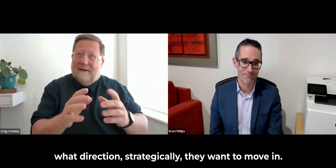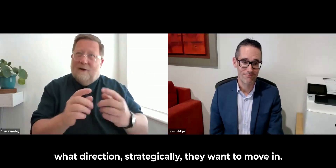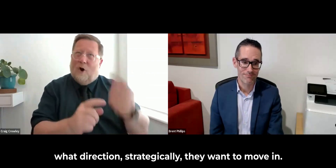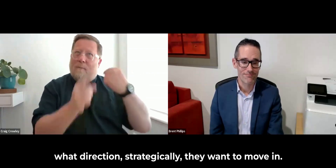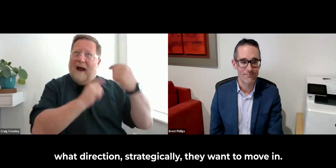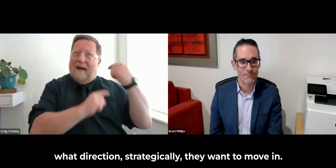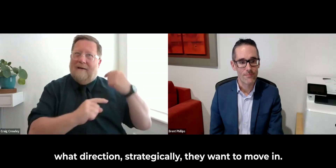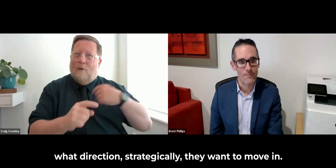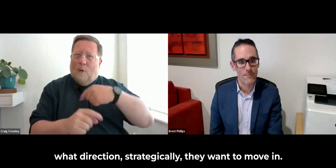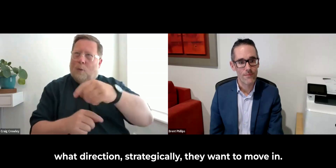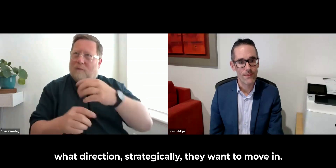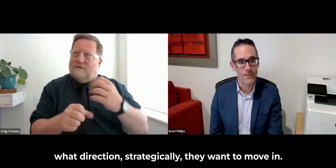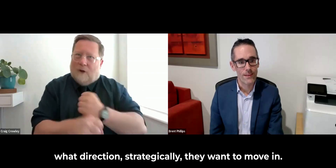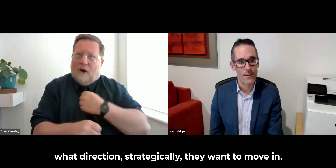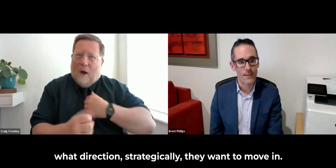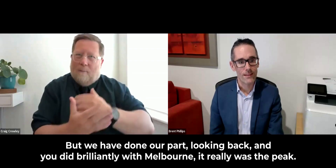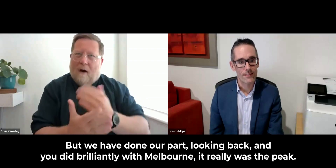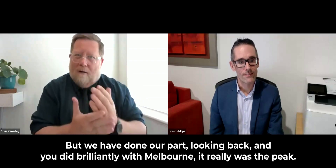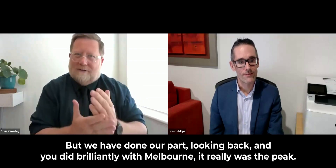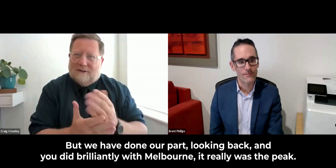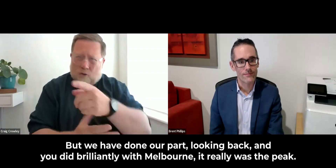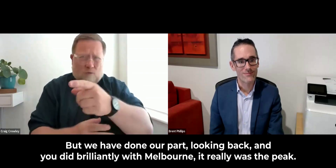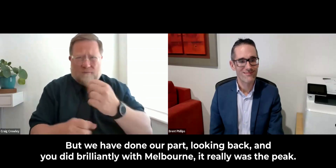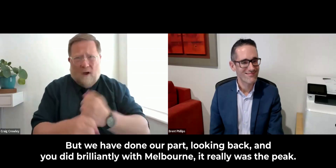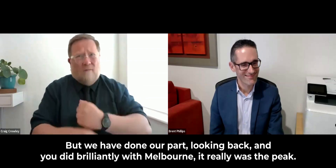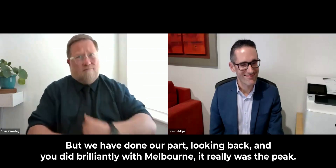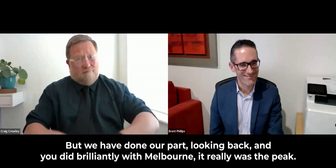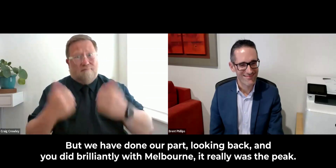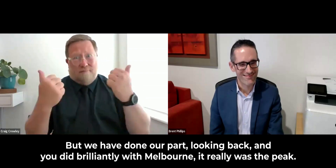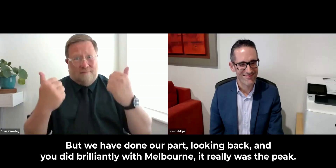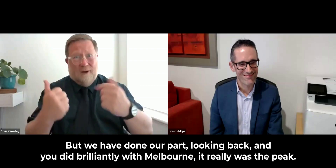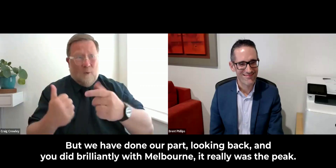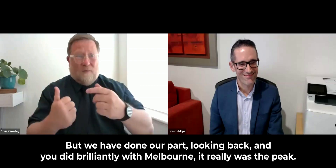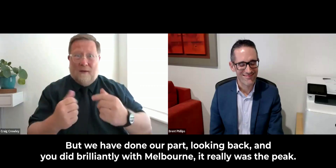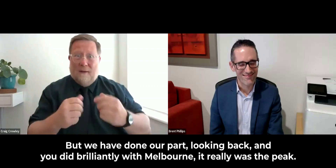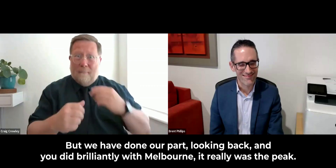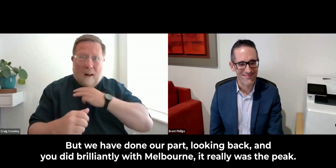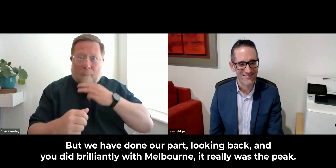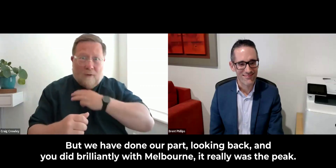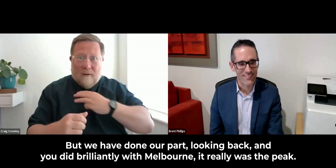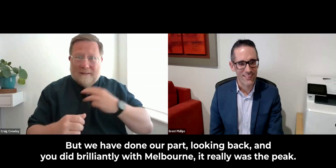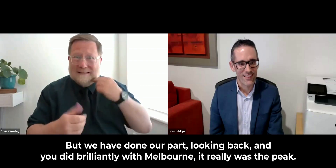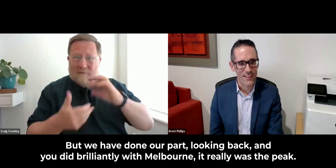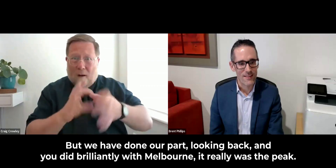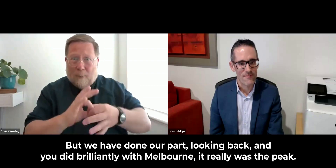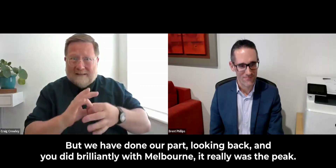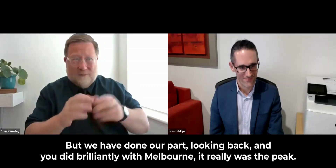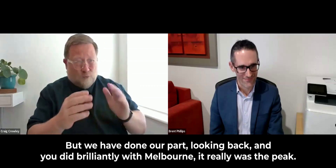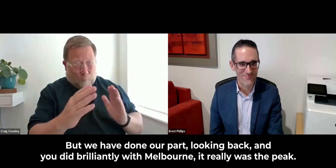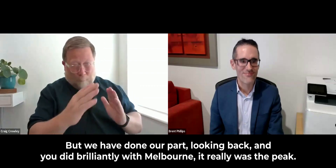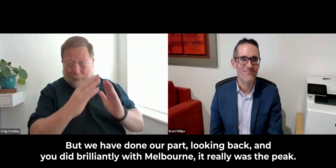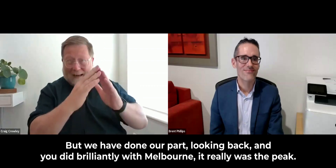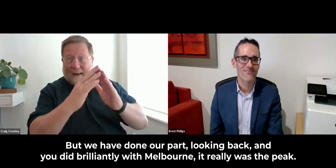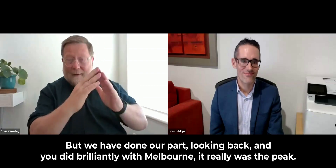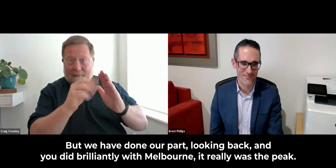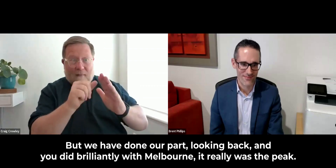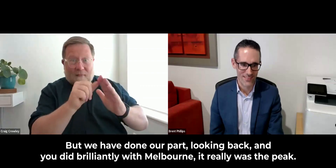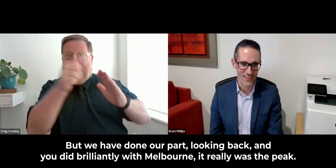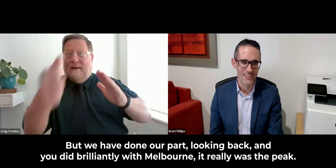strategically they want to move in. But we have done our part looking back, and you did brilliantly with Melbourne.